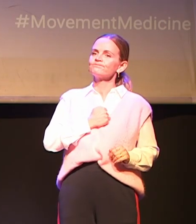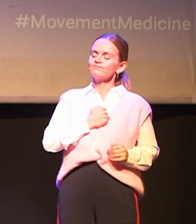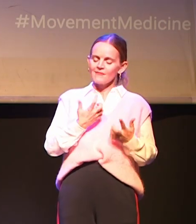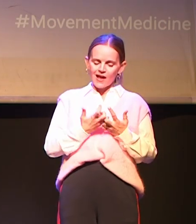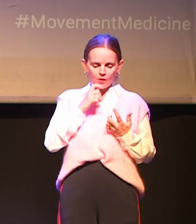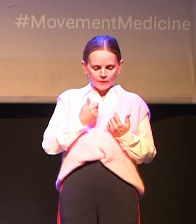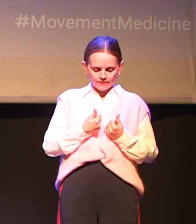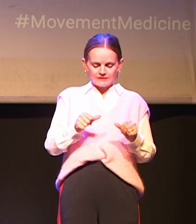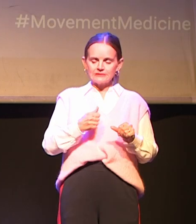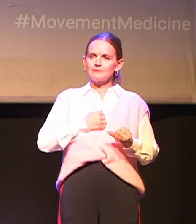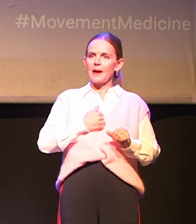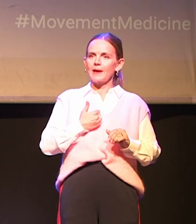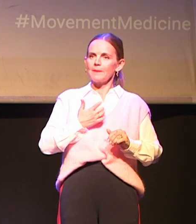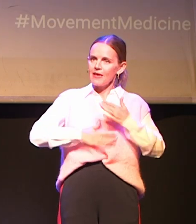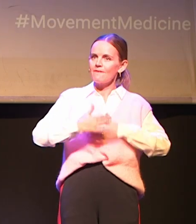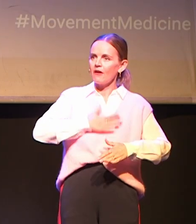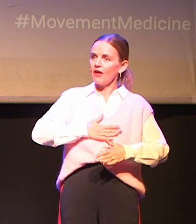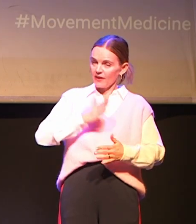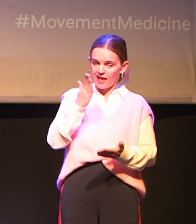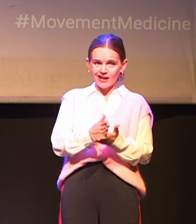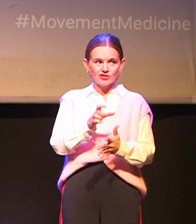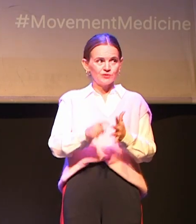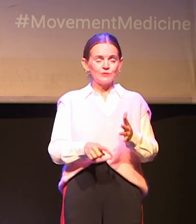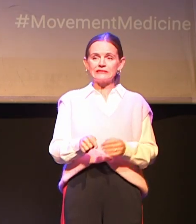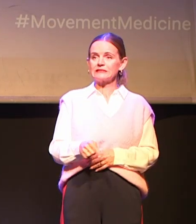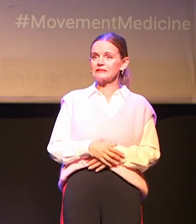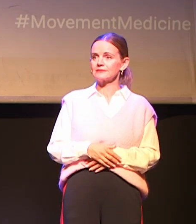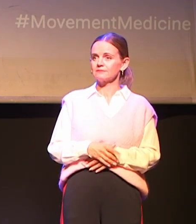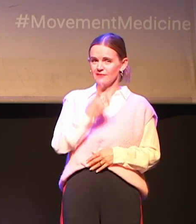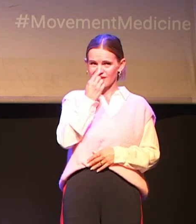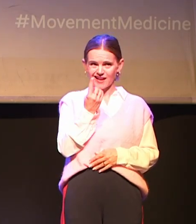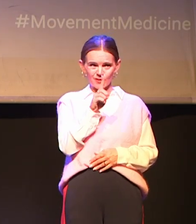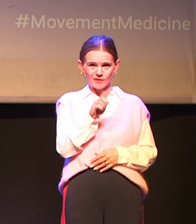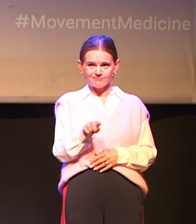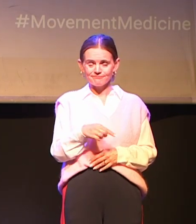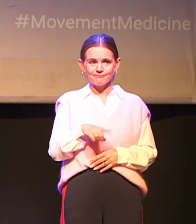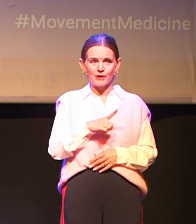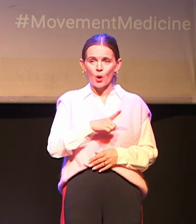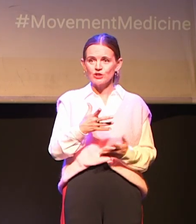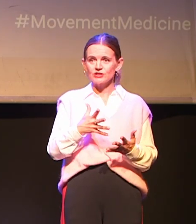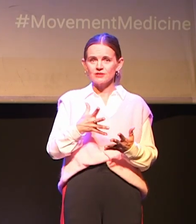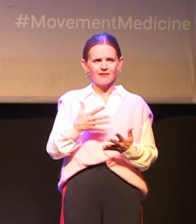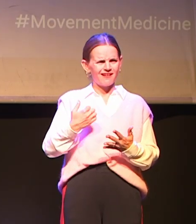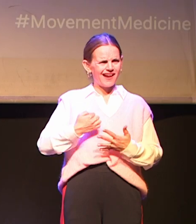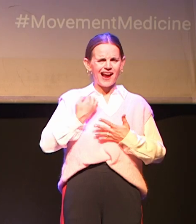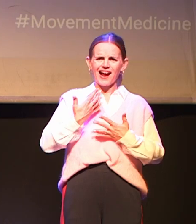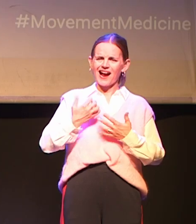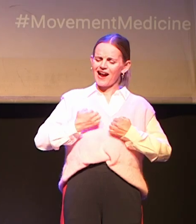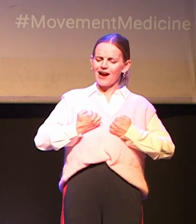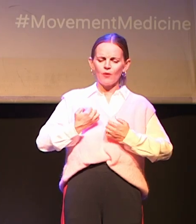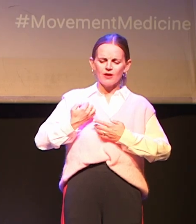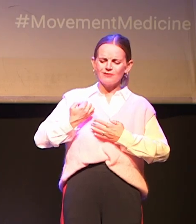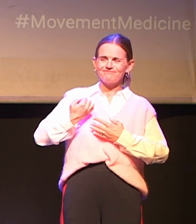fix my behavior, and actually then do it? Can we do that? Because our movements are falling apart and flailing,